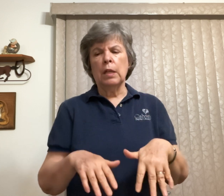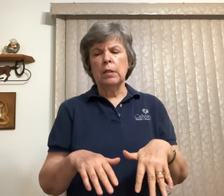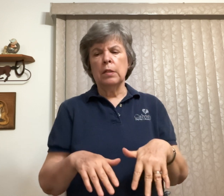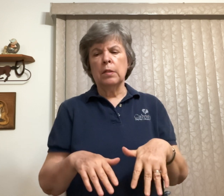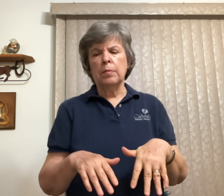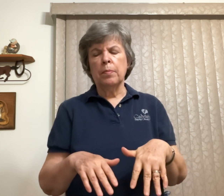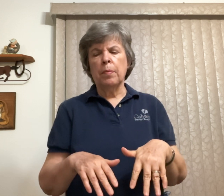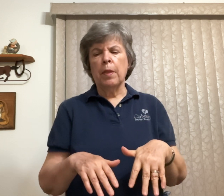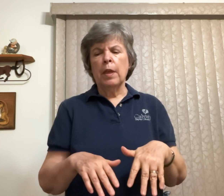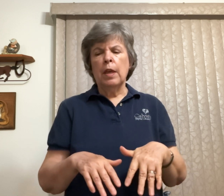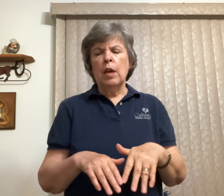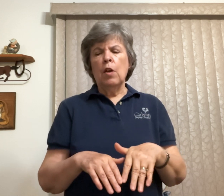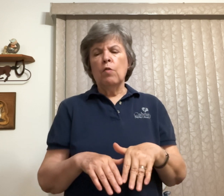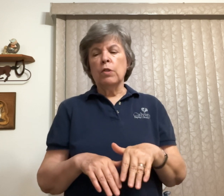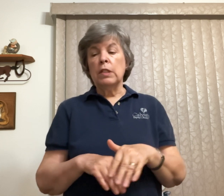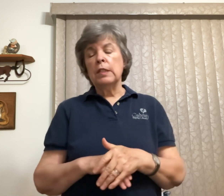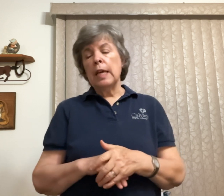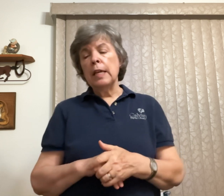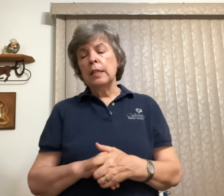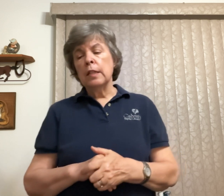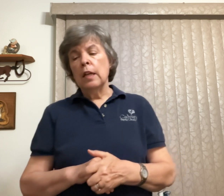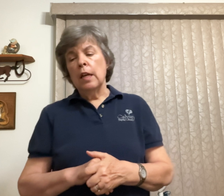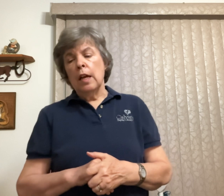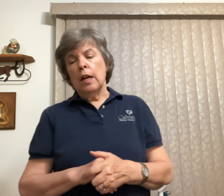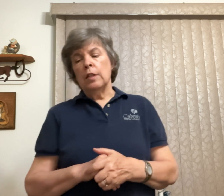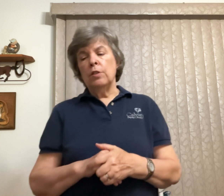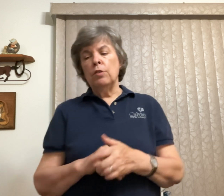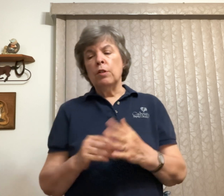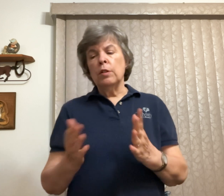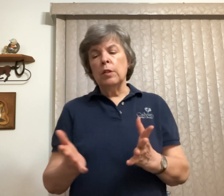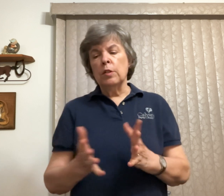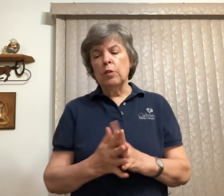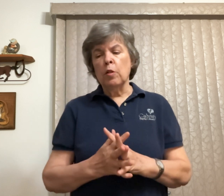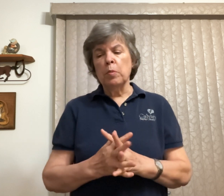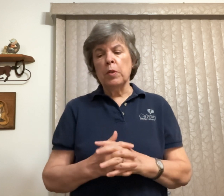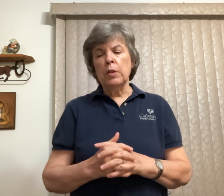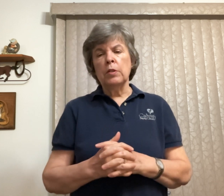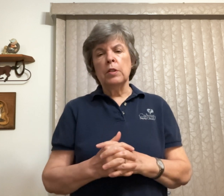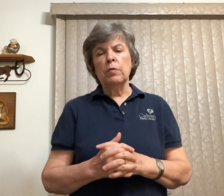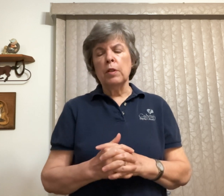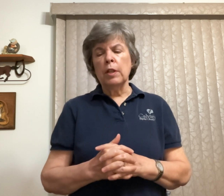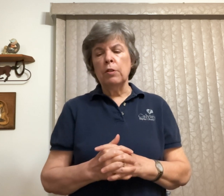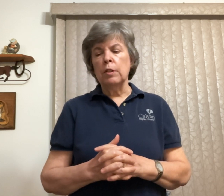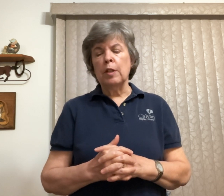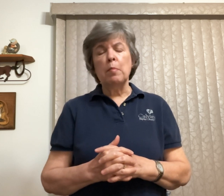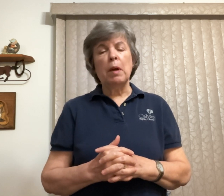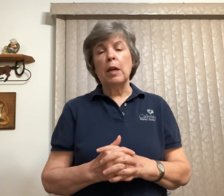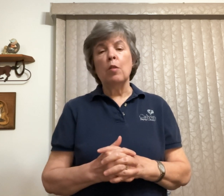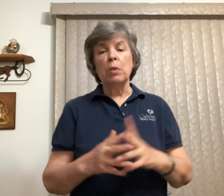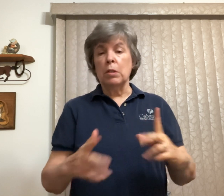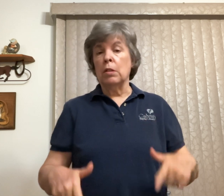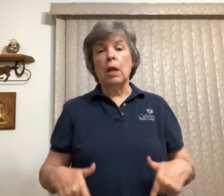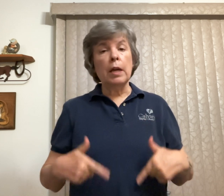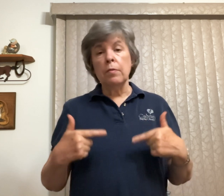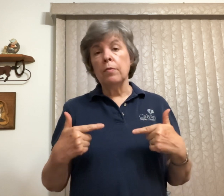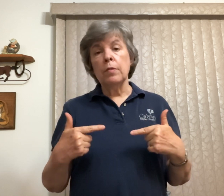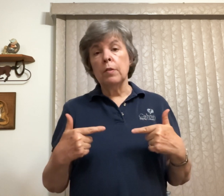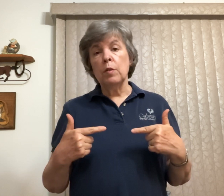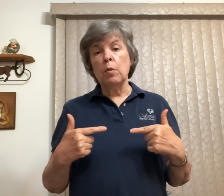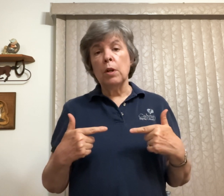helpless. For state, you could interpret this differently. You could say my helpless life if you wanted